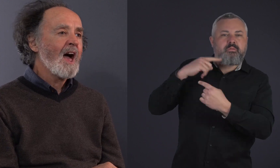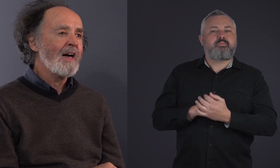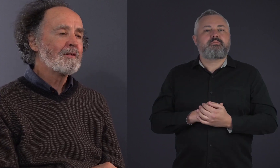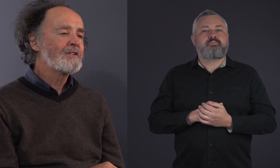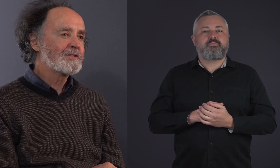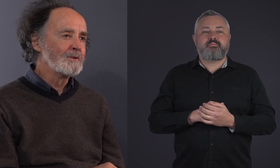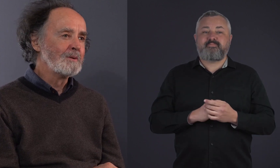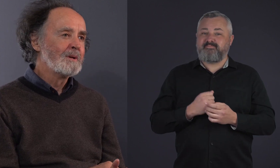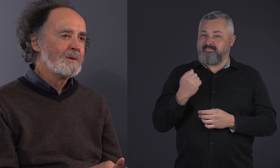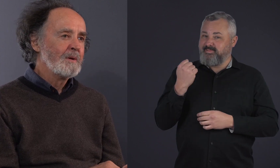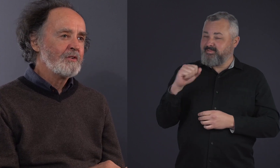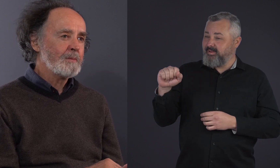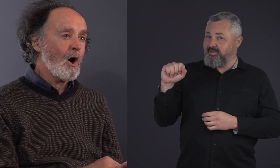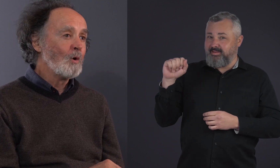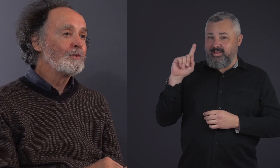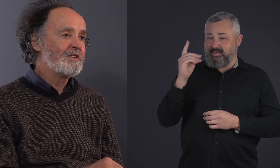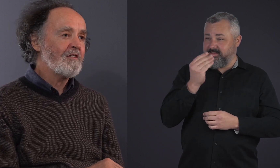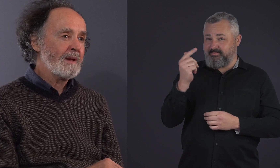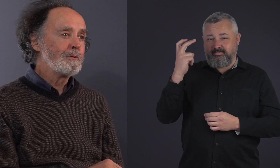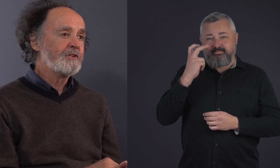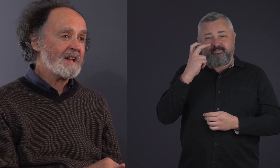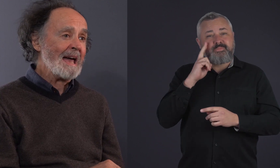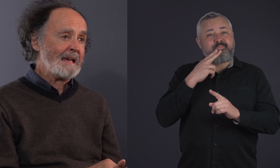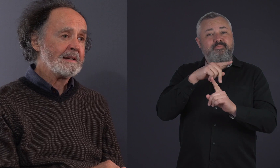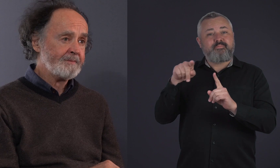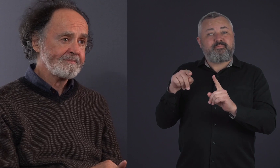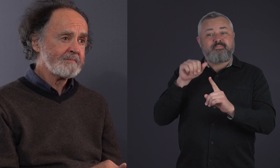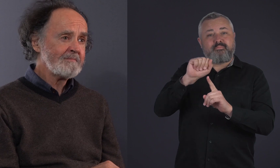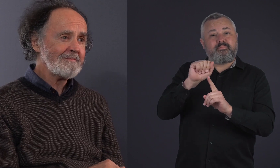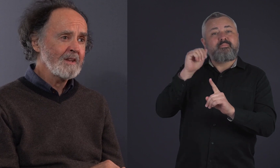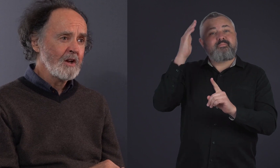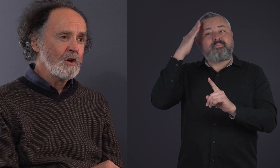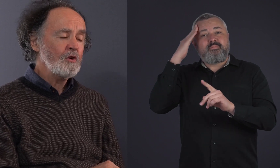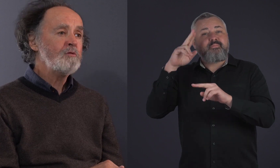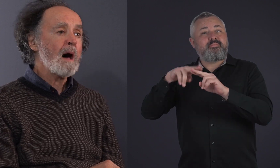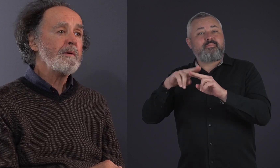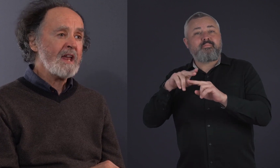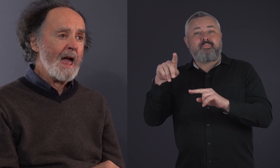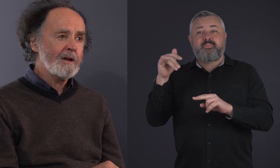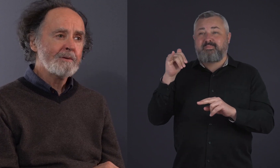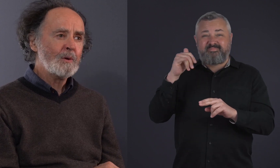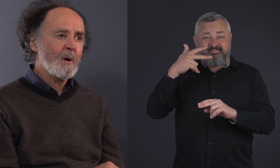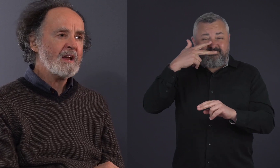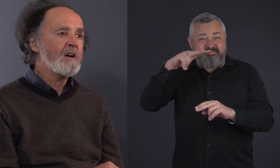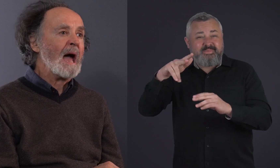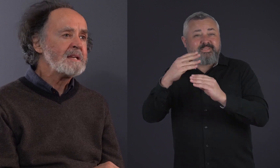And there are still some older deaf people today whose mum and dad, who are in their